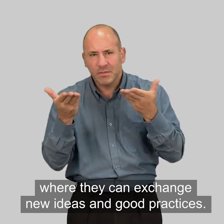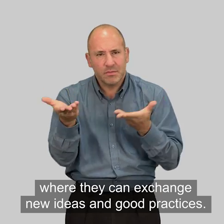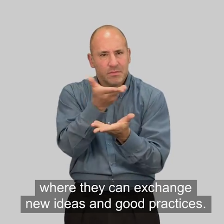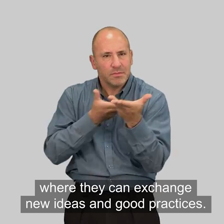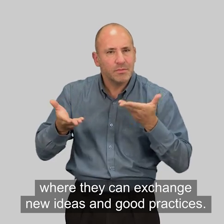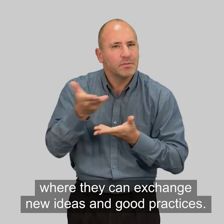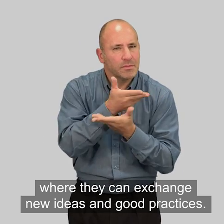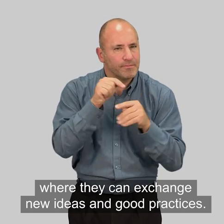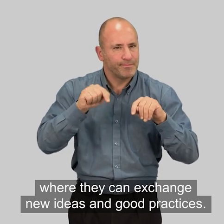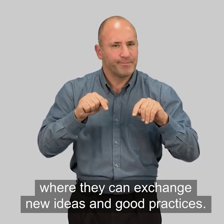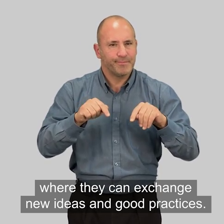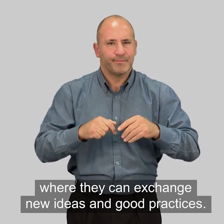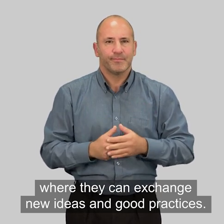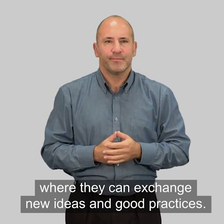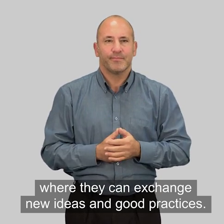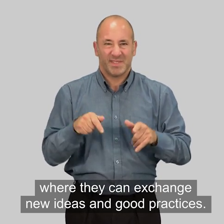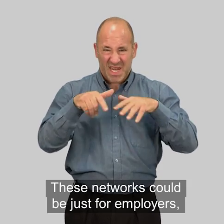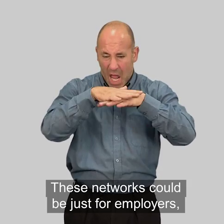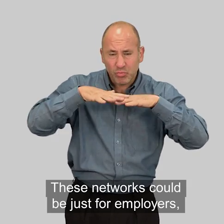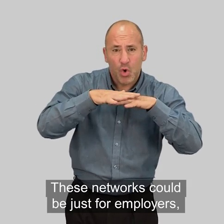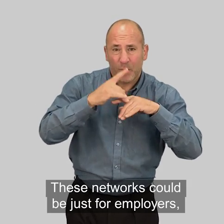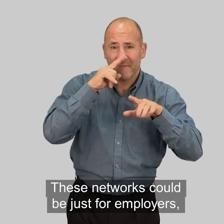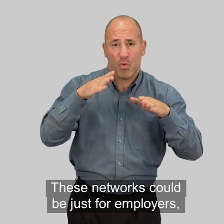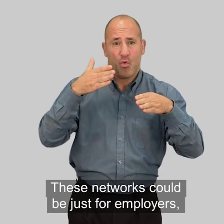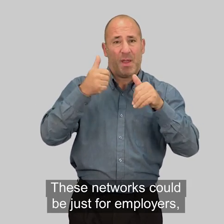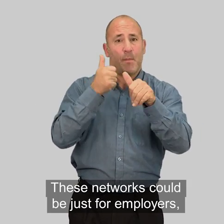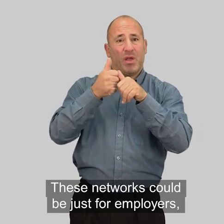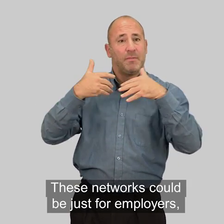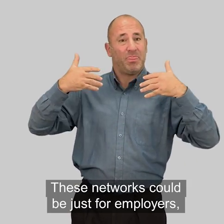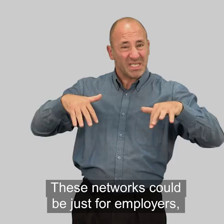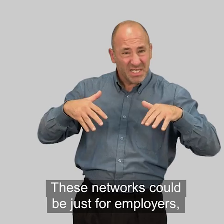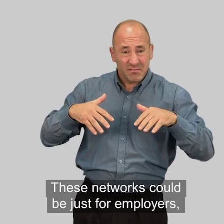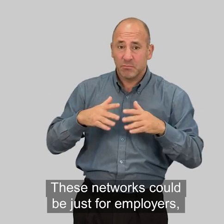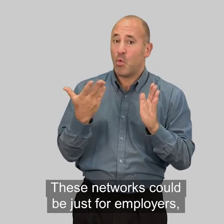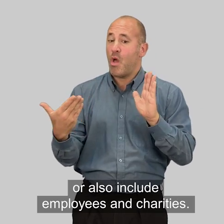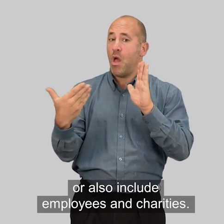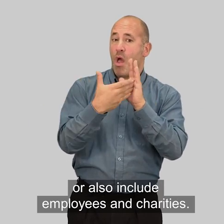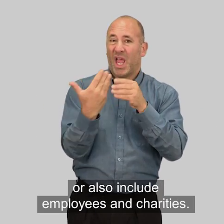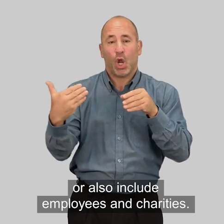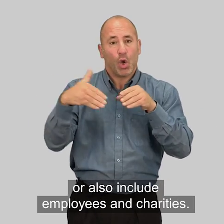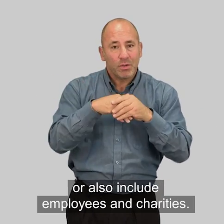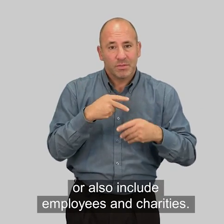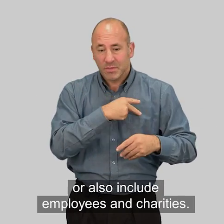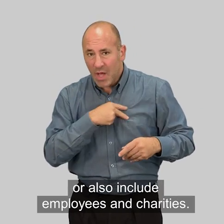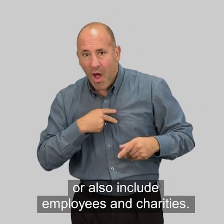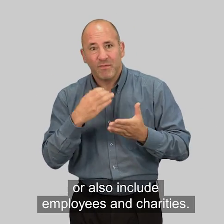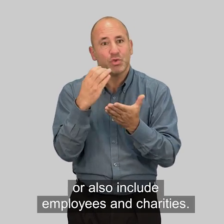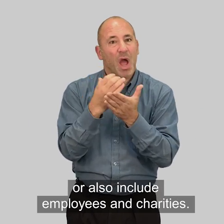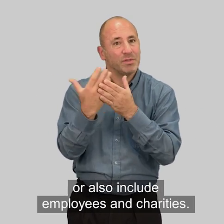practices. These networks could be just for employers, or also include employees and